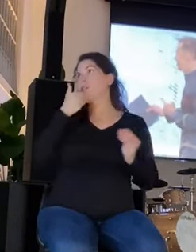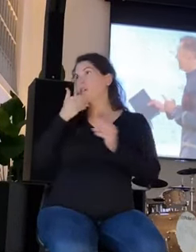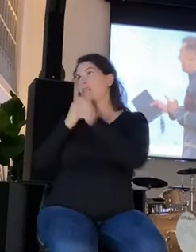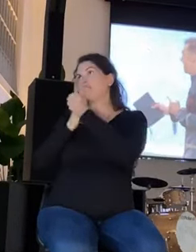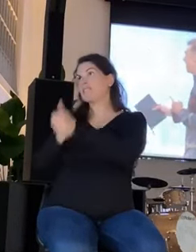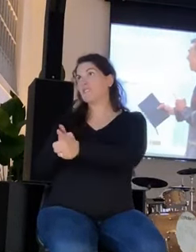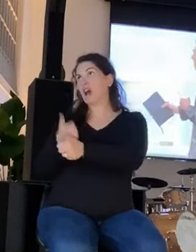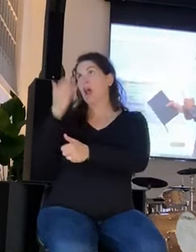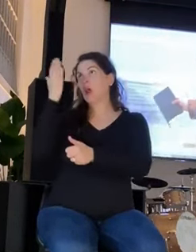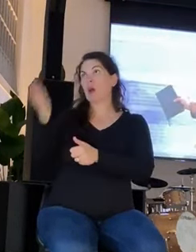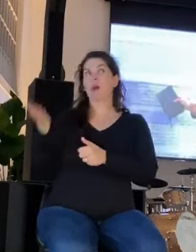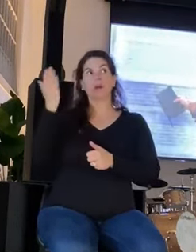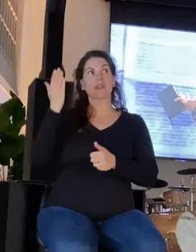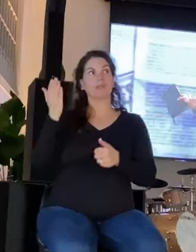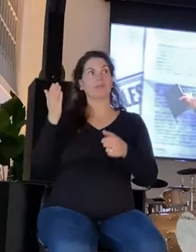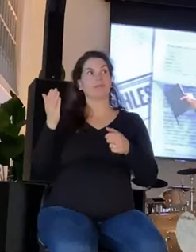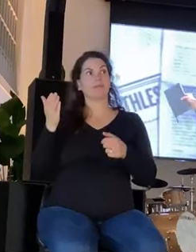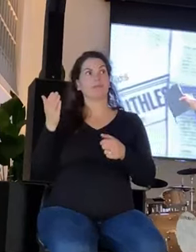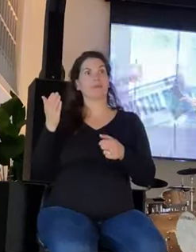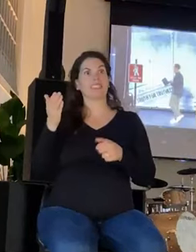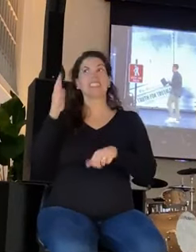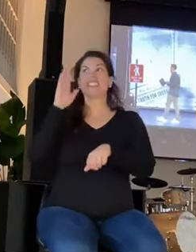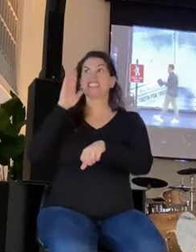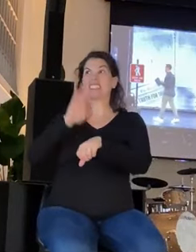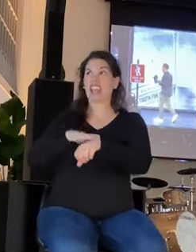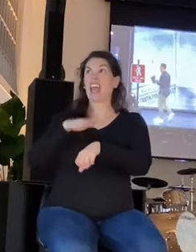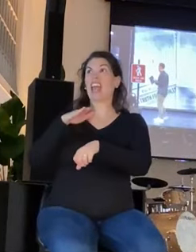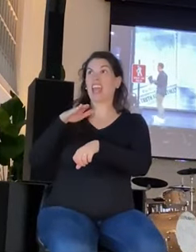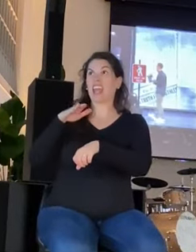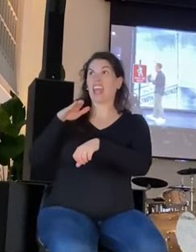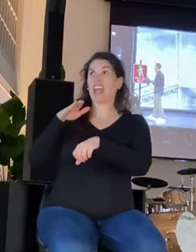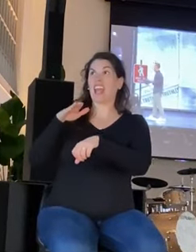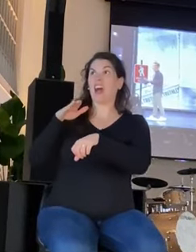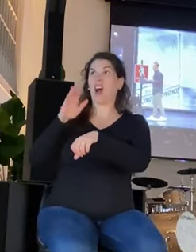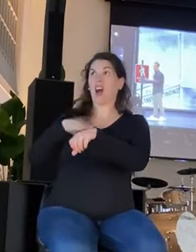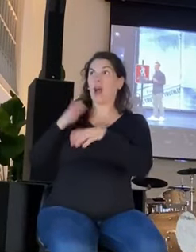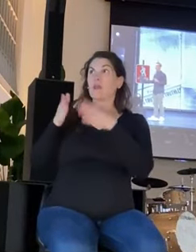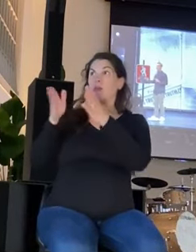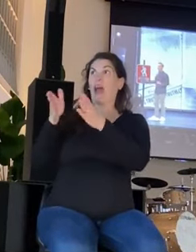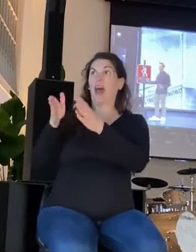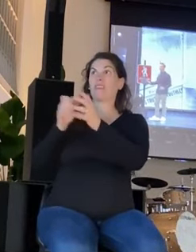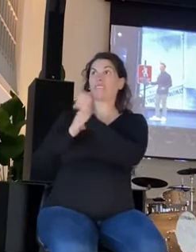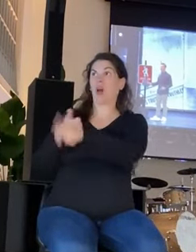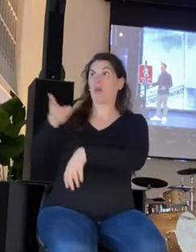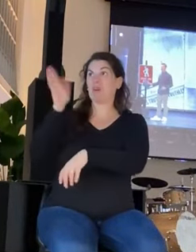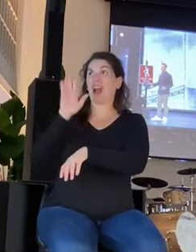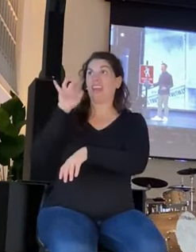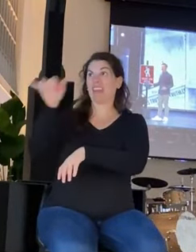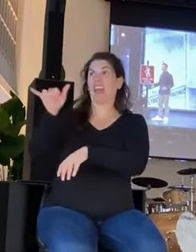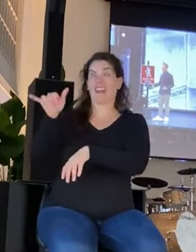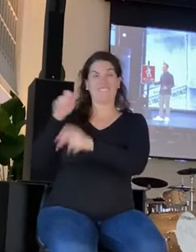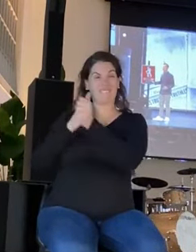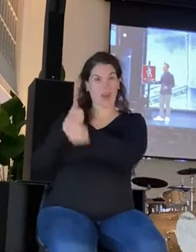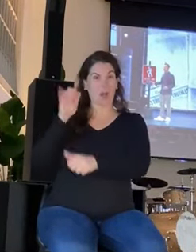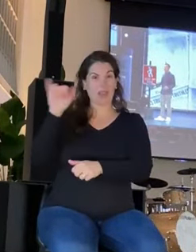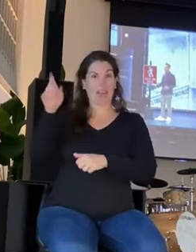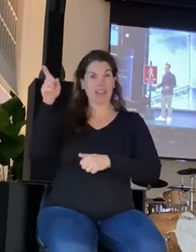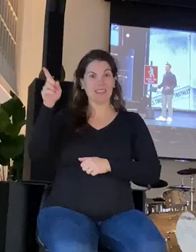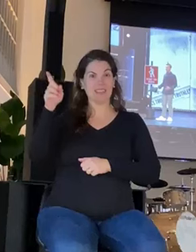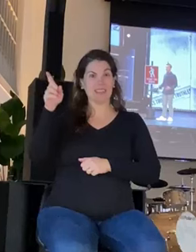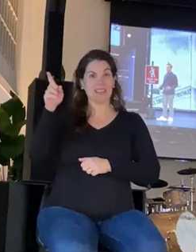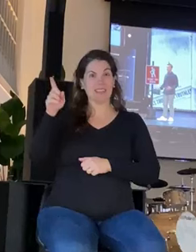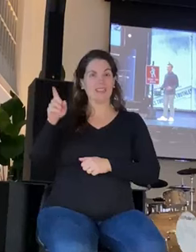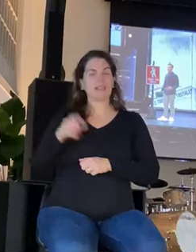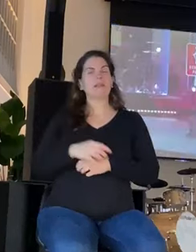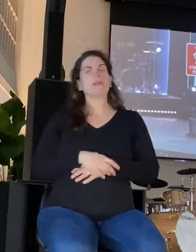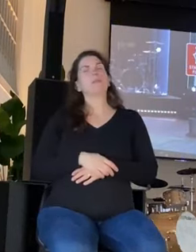here? Stay on path. Stay on, you got to get back on this path. You got to get back on the